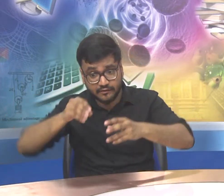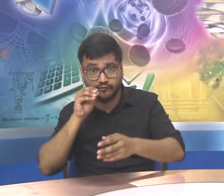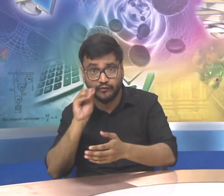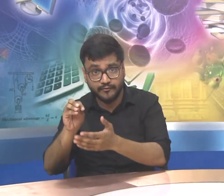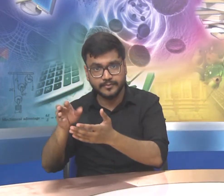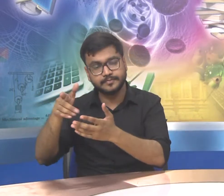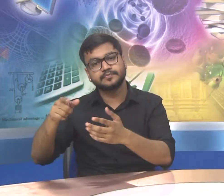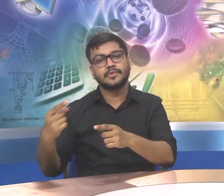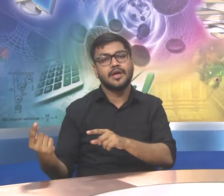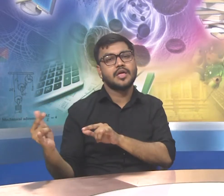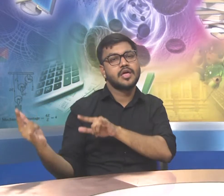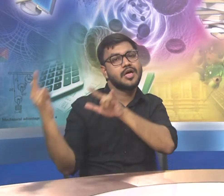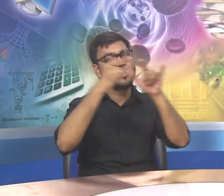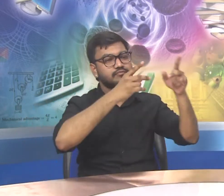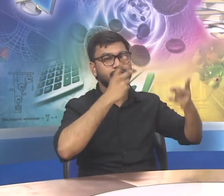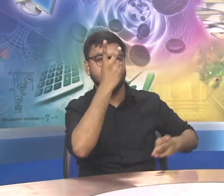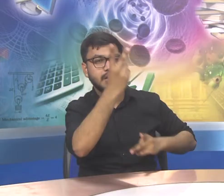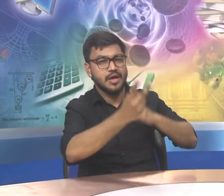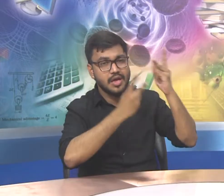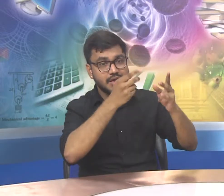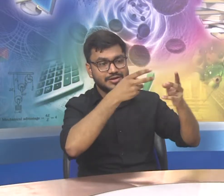foreign exchange dealings.